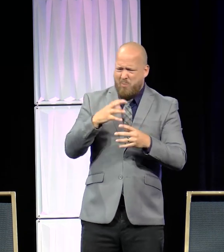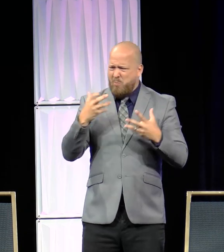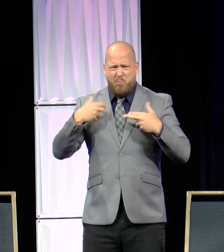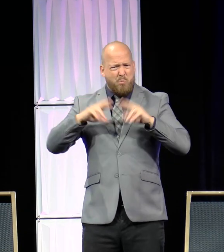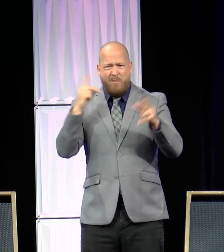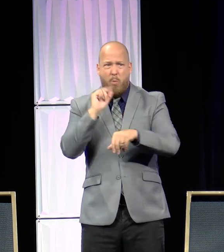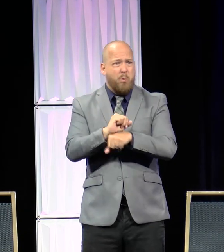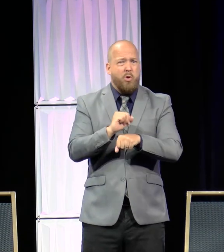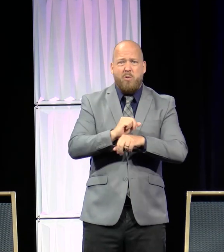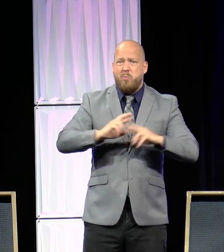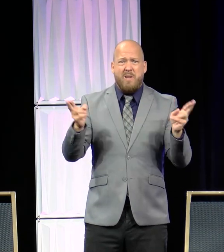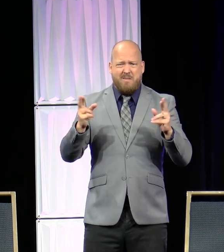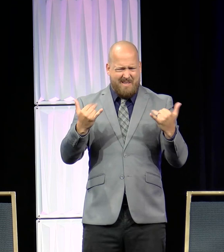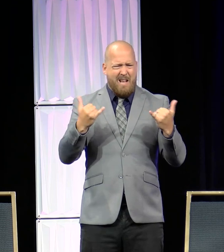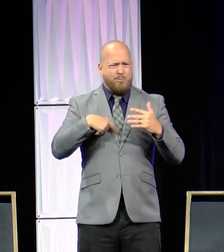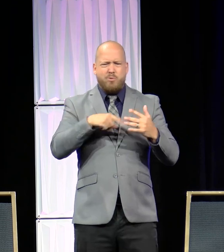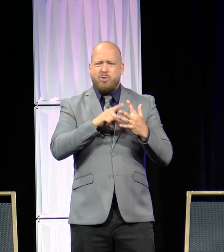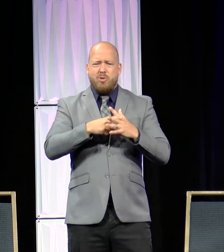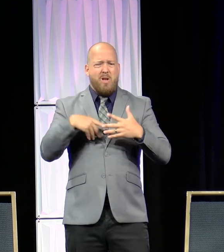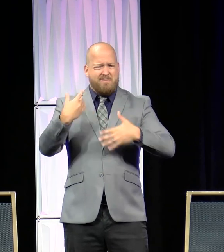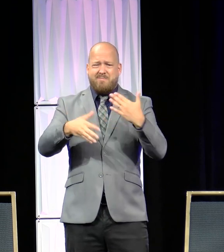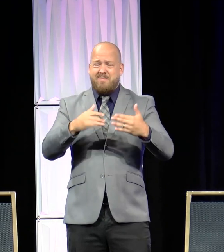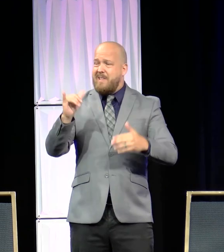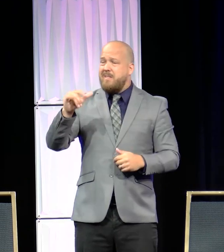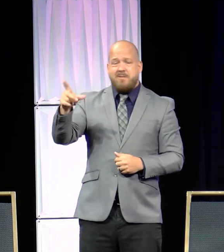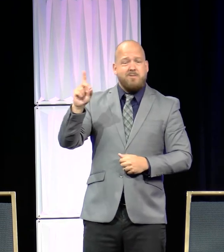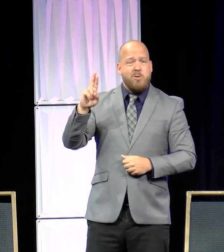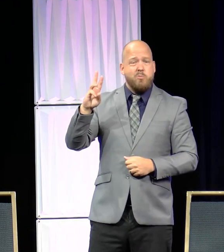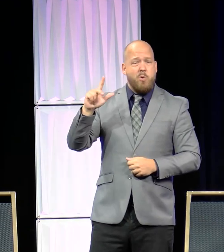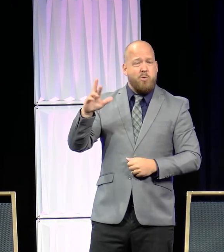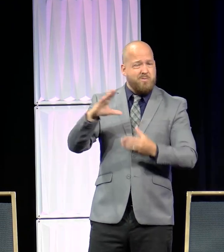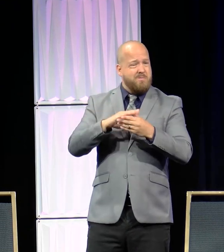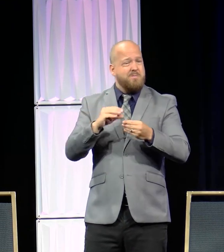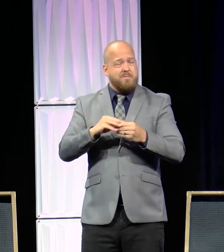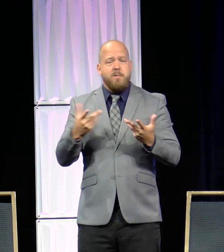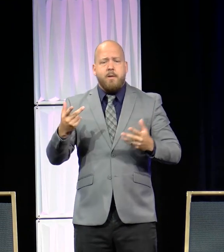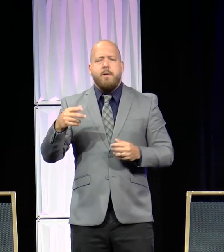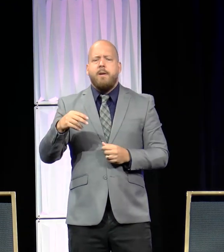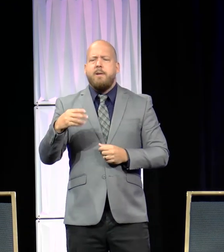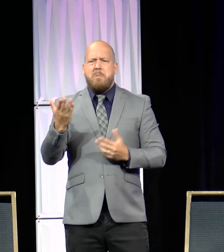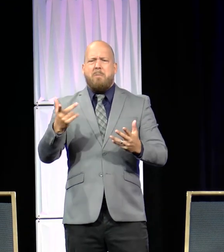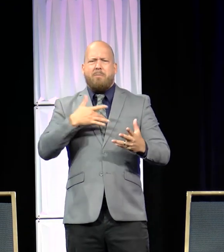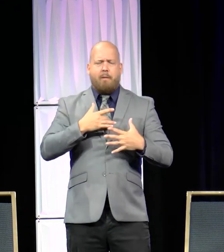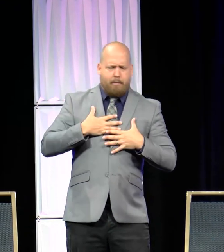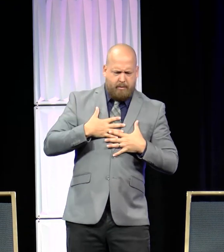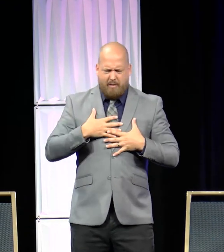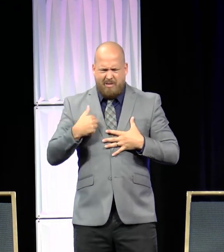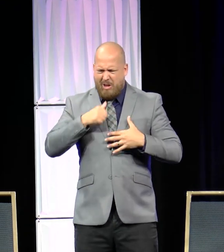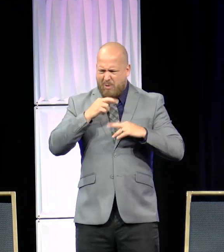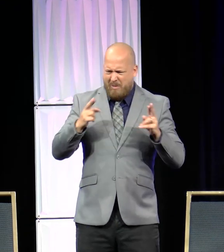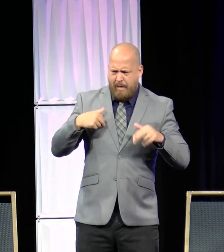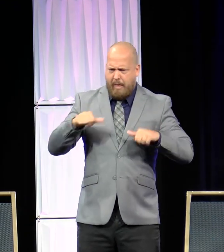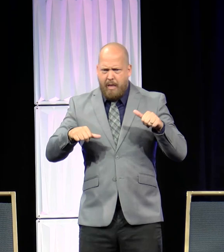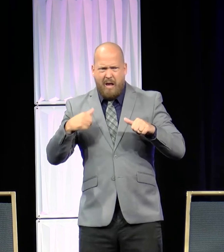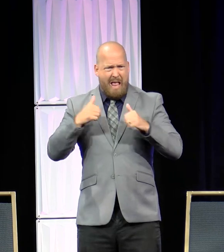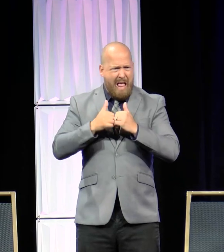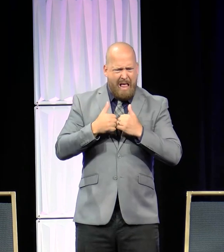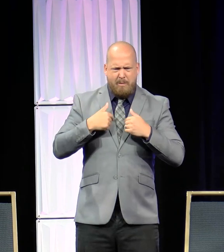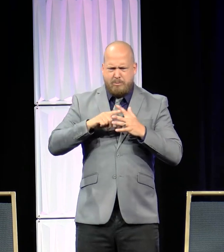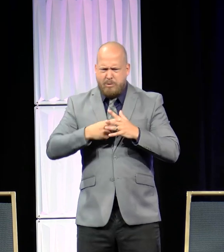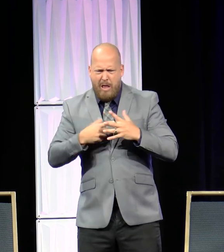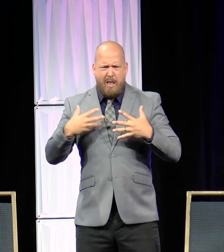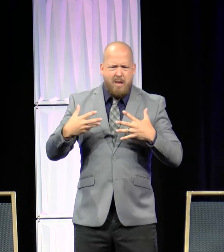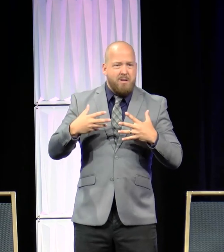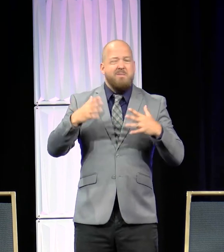in those spaces. And we understand if you're not ready. We get it. But those of us who are ready, we need to be in those spaces. I'm out of